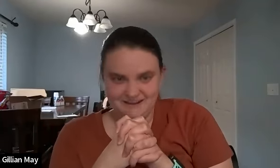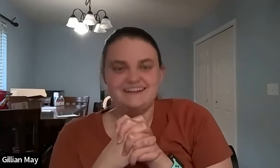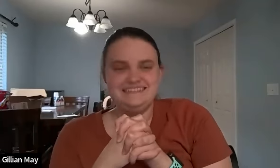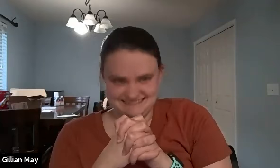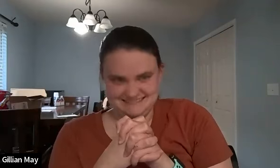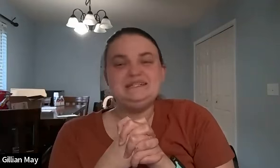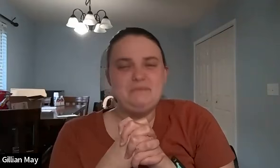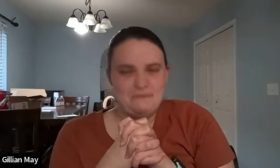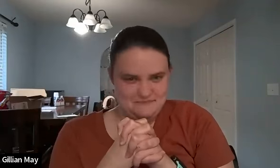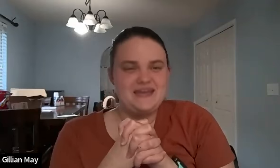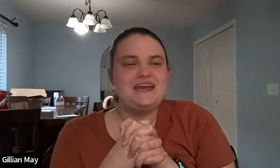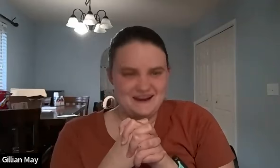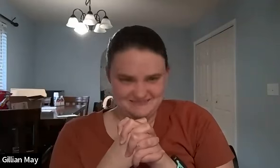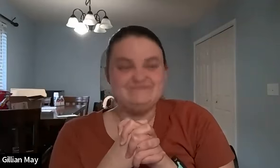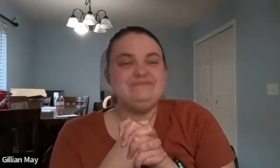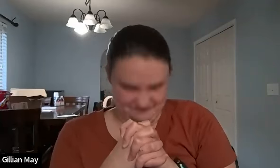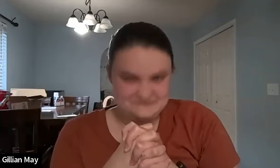bear, bear,